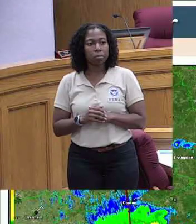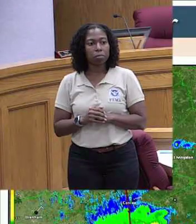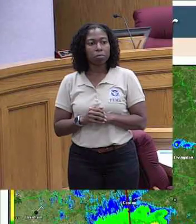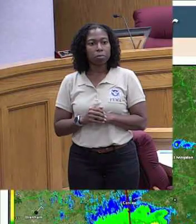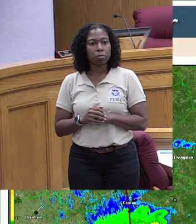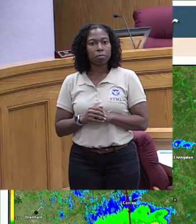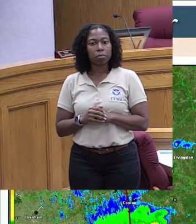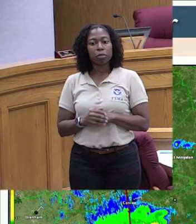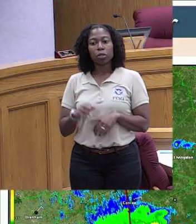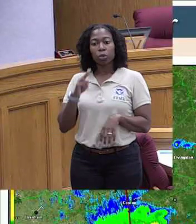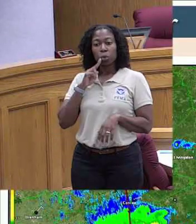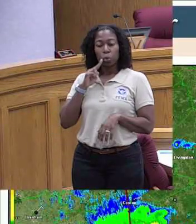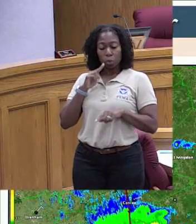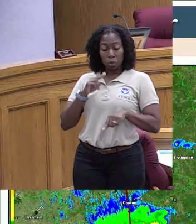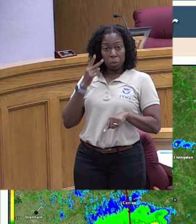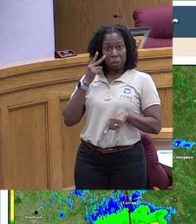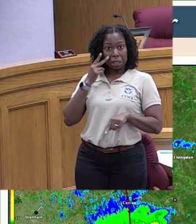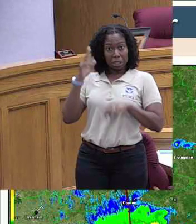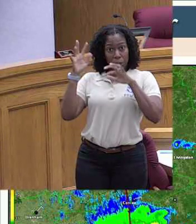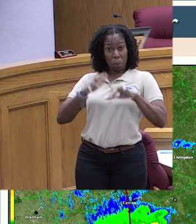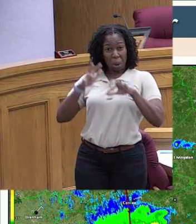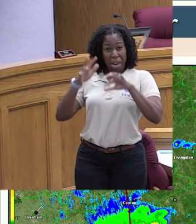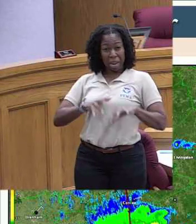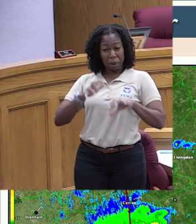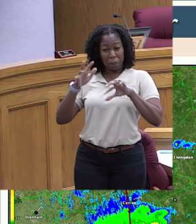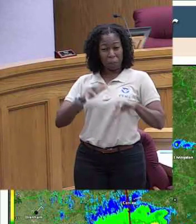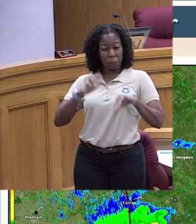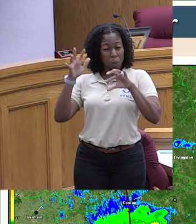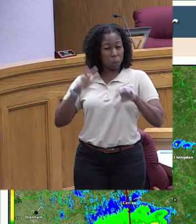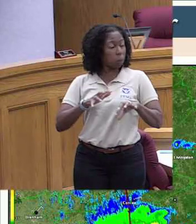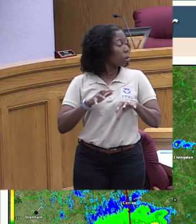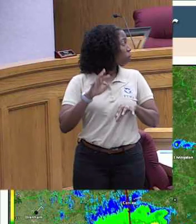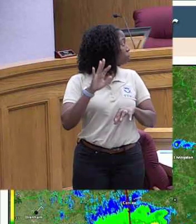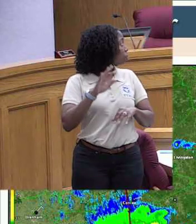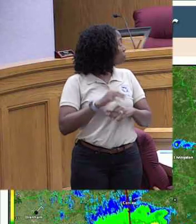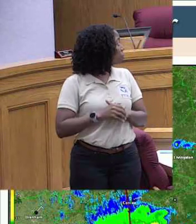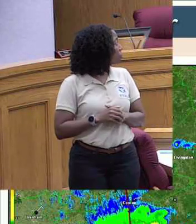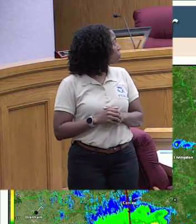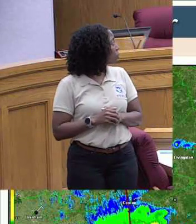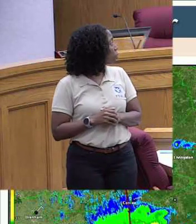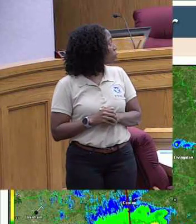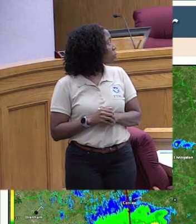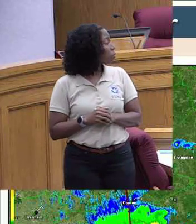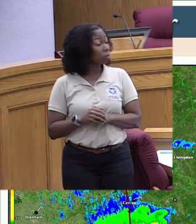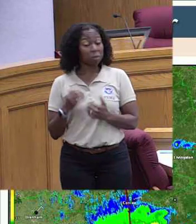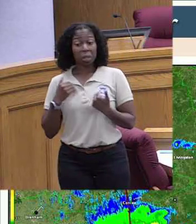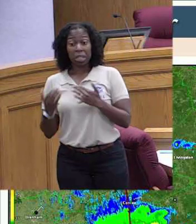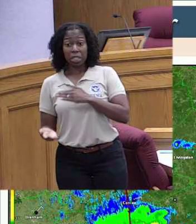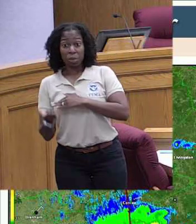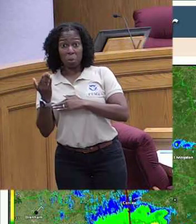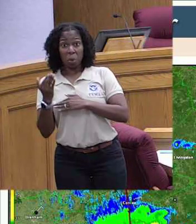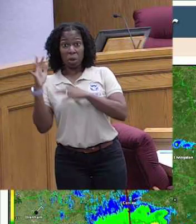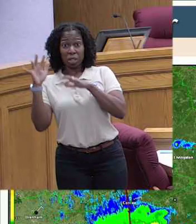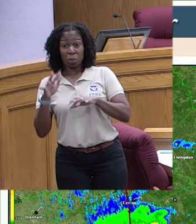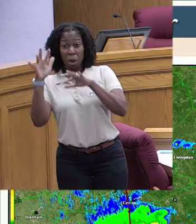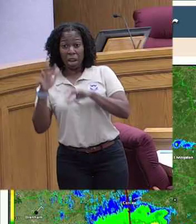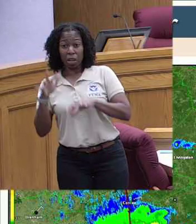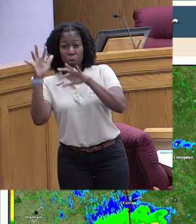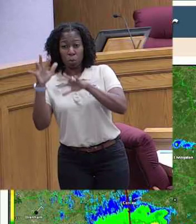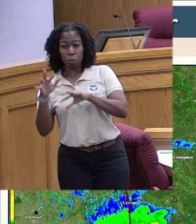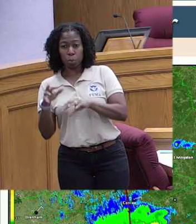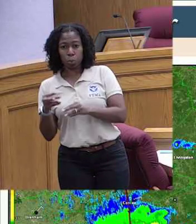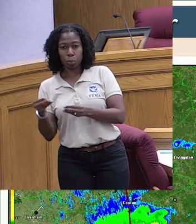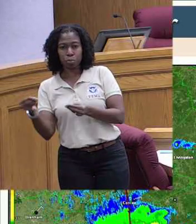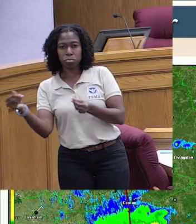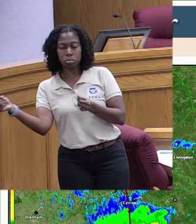over in the Houston region. The rain band that we had in our area earlier this morning is basically dissipated. And so we'll see.